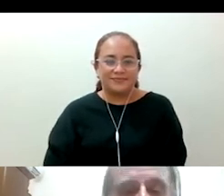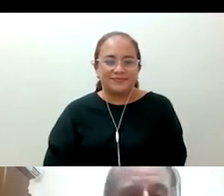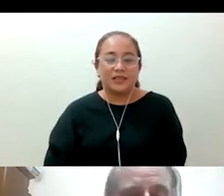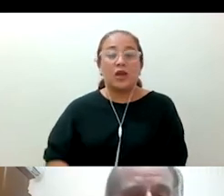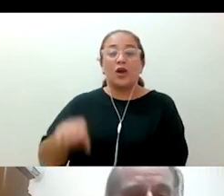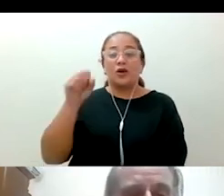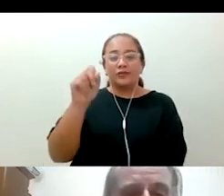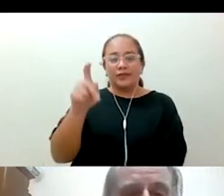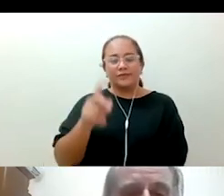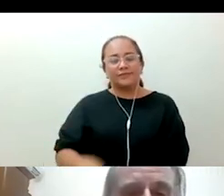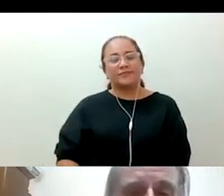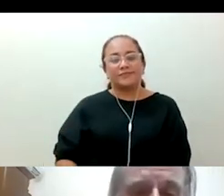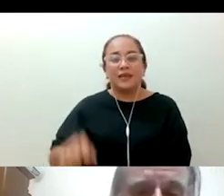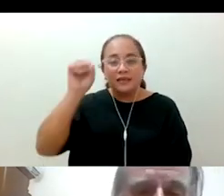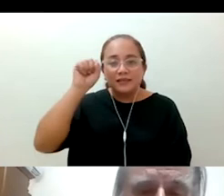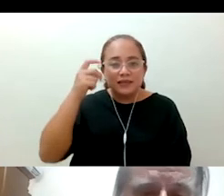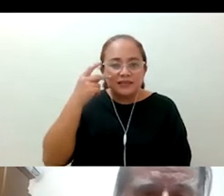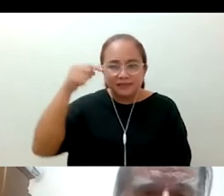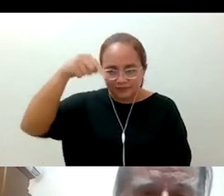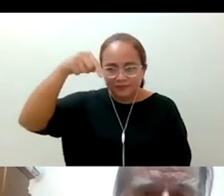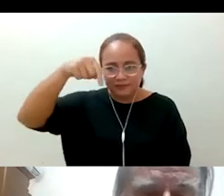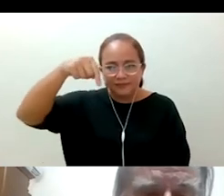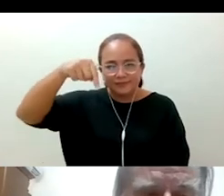Okay, so Jacques, let's go through the list.